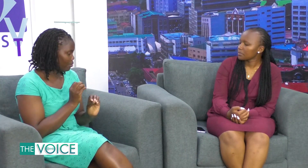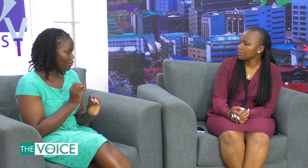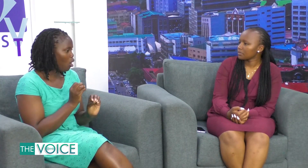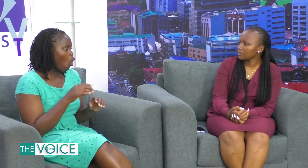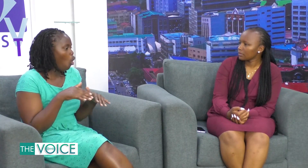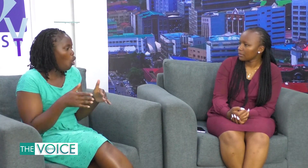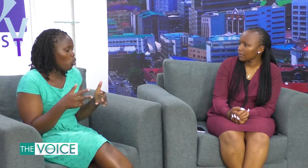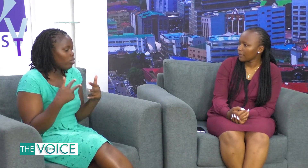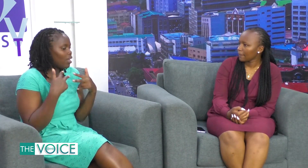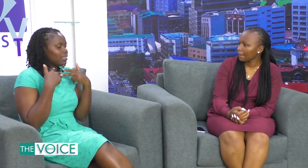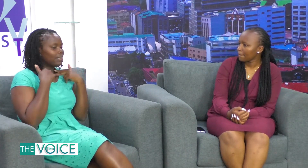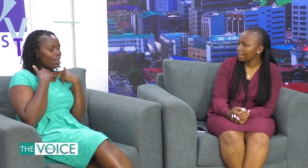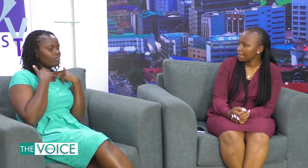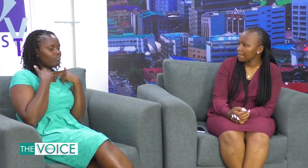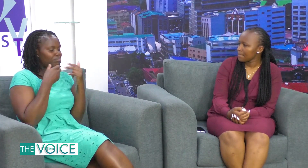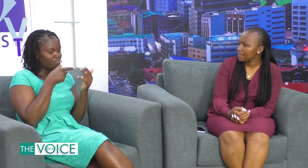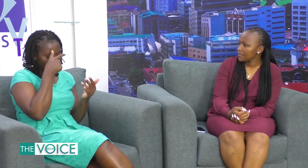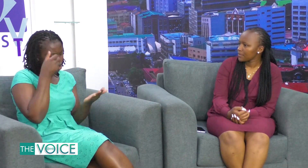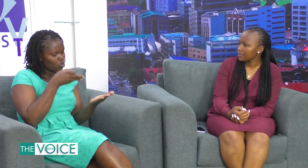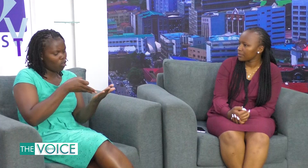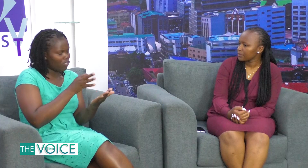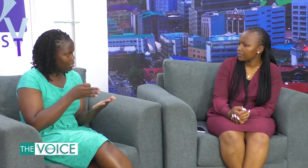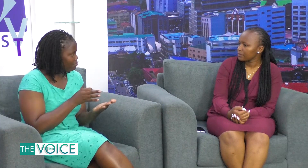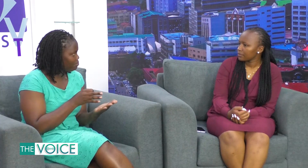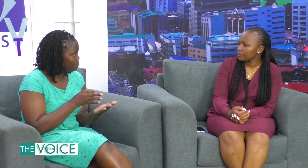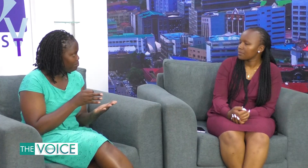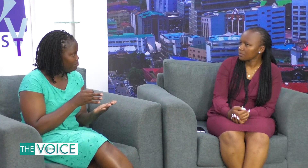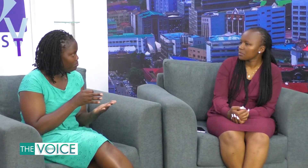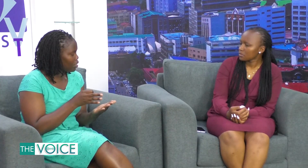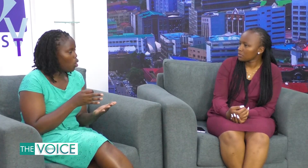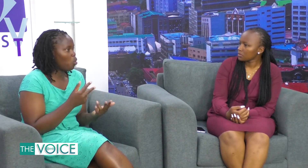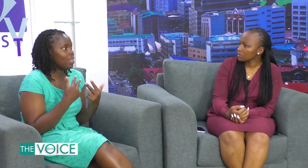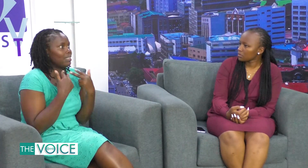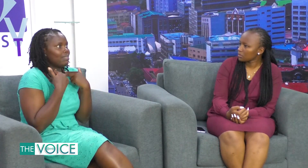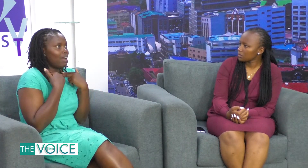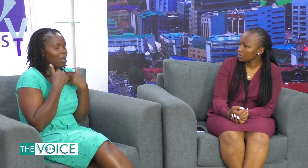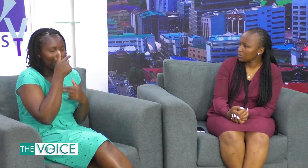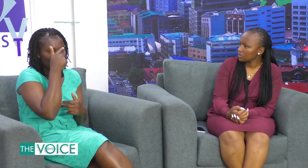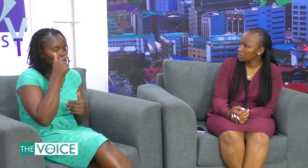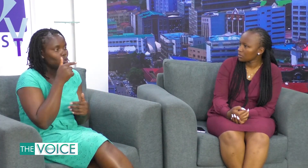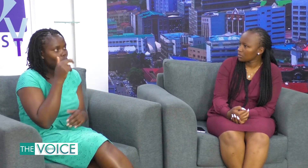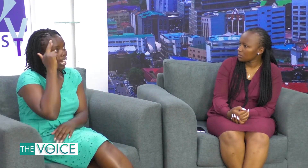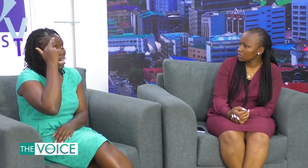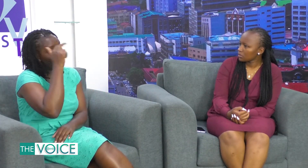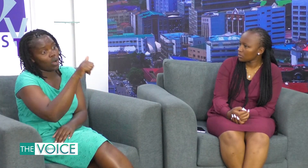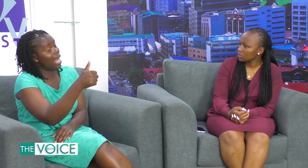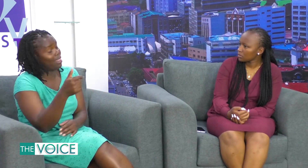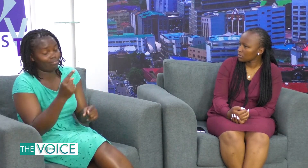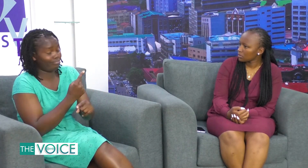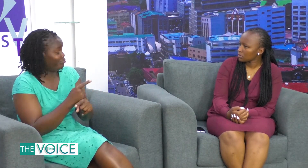then maybe they're not motivated, or maybe they're feeling stuck because of their school fees, or maybe they're stuck